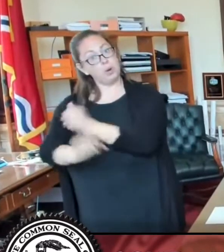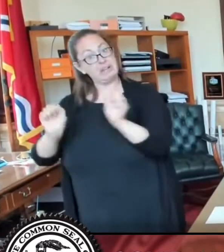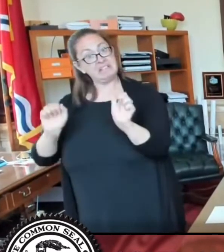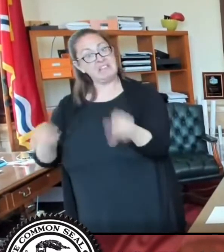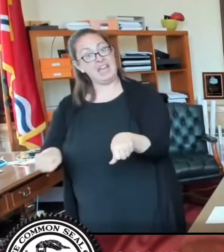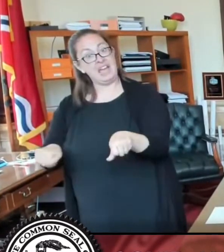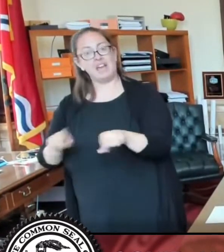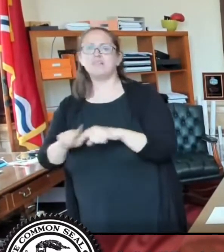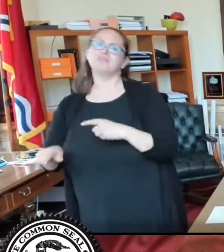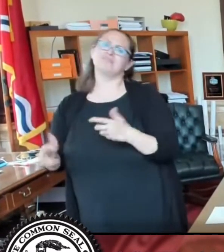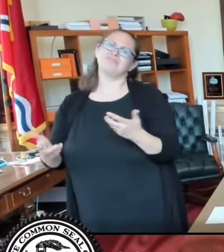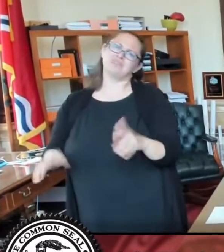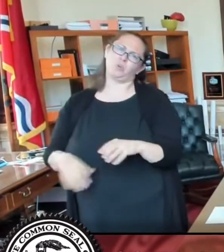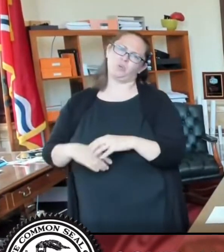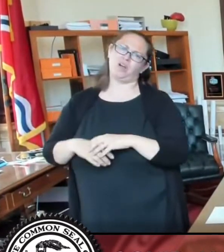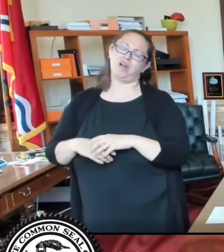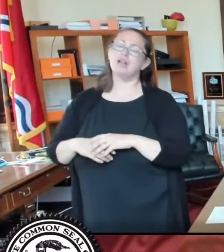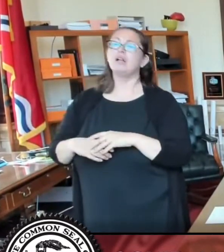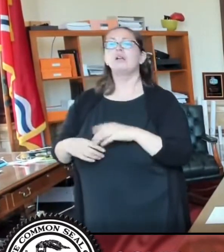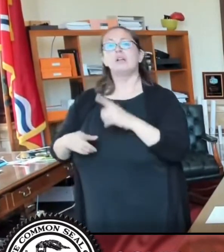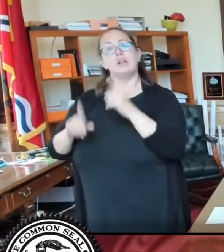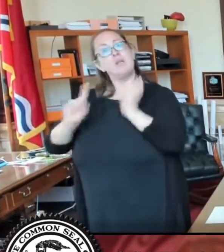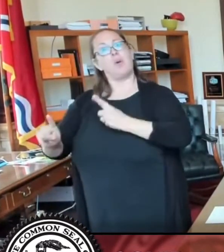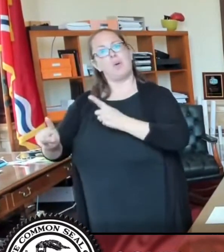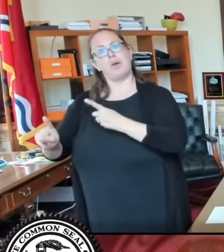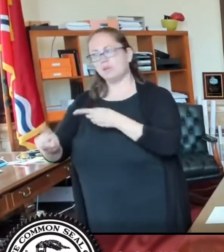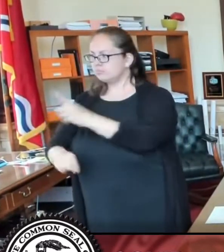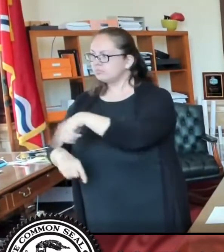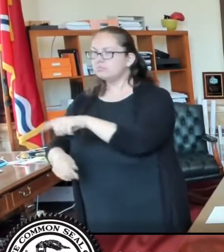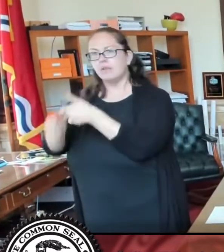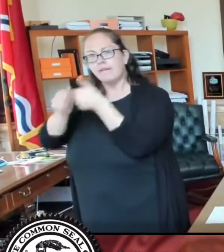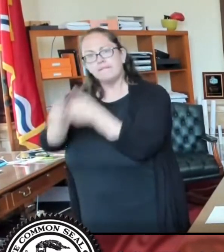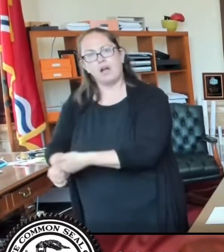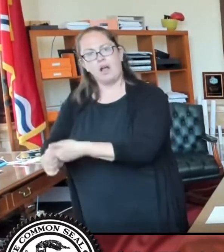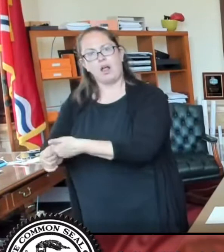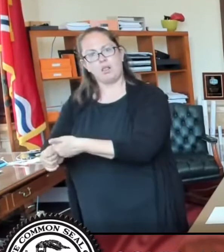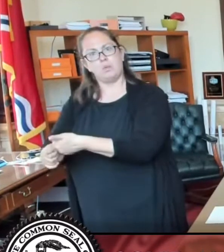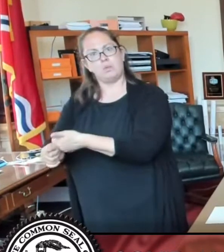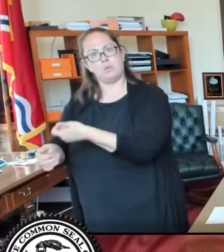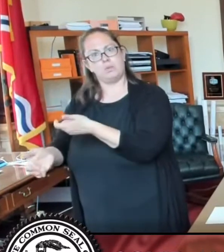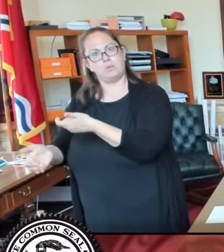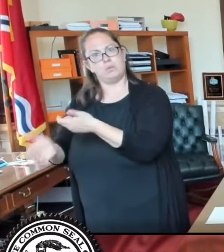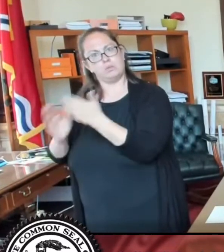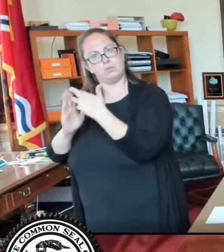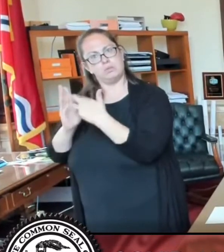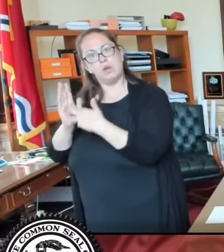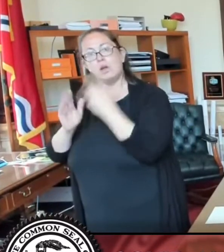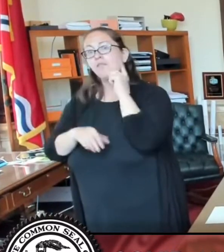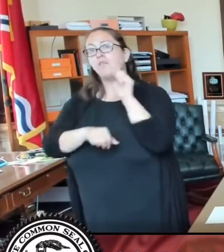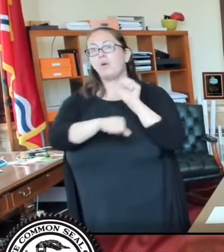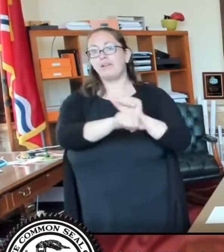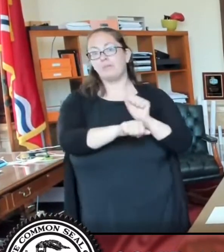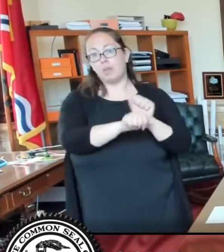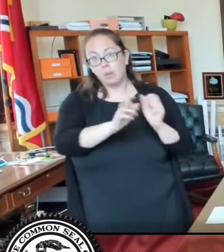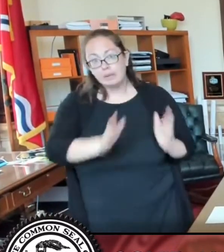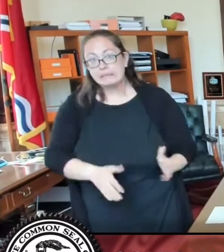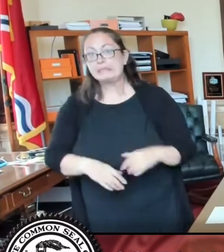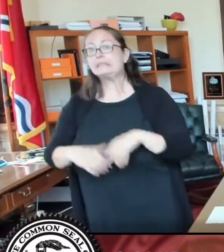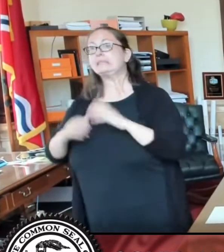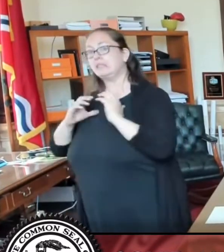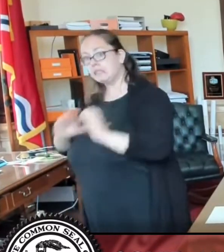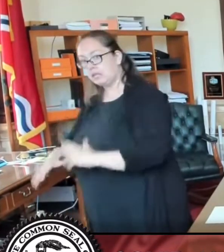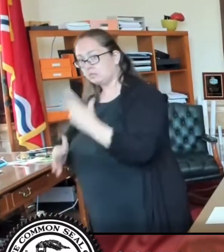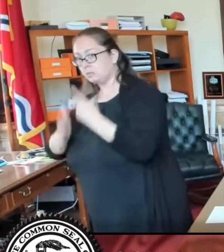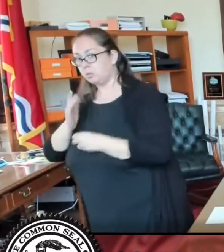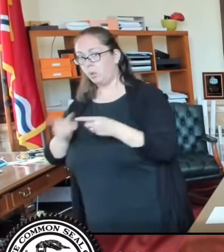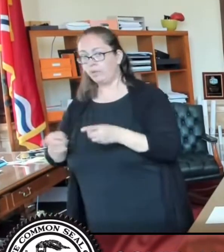we're interested in getting compliance. So that's for both employees and for customers. One of the